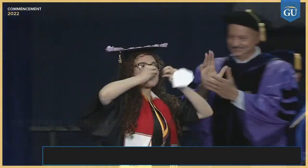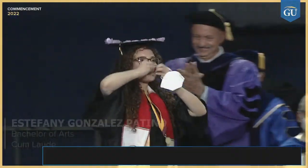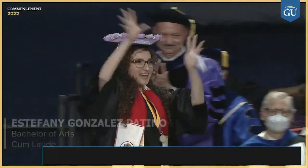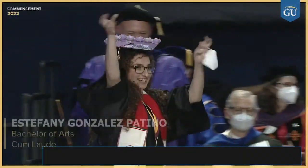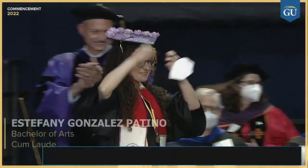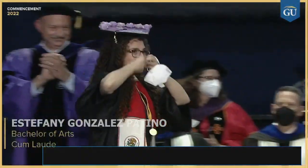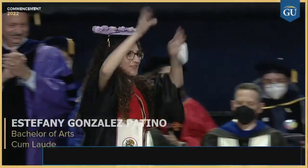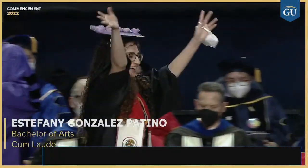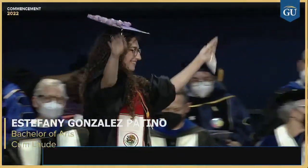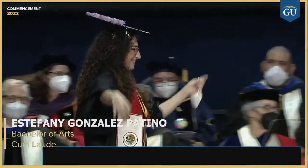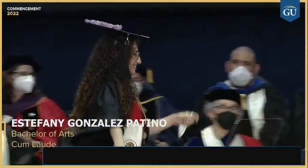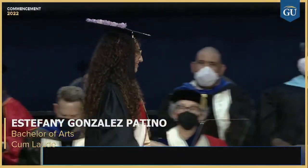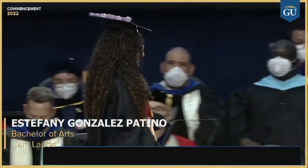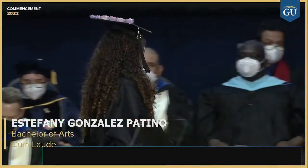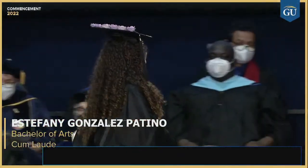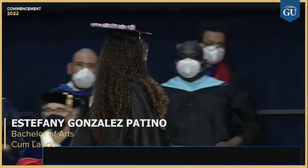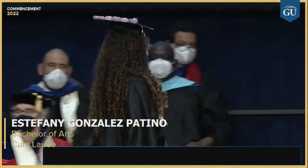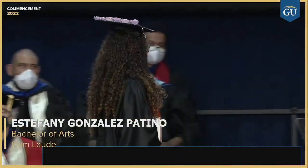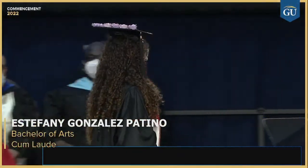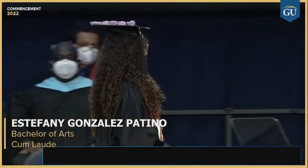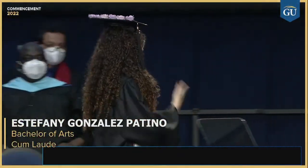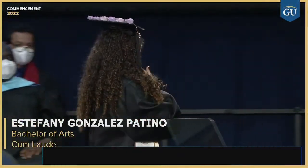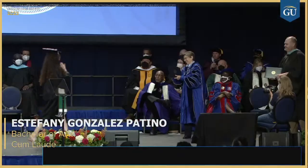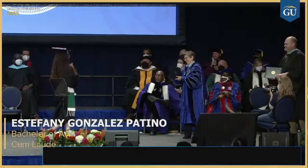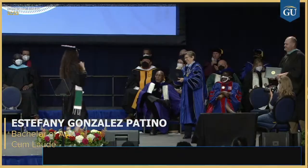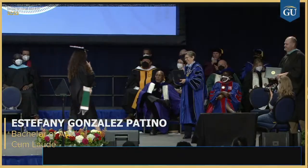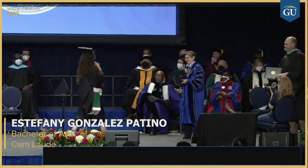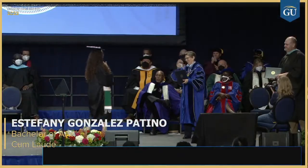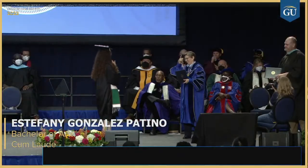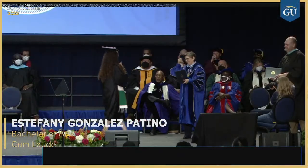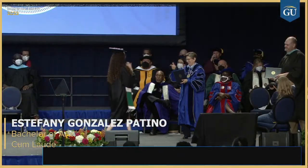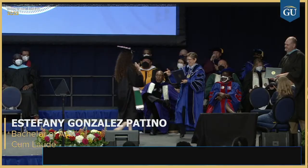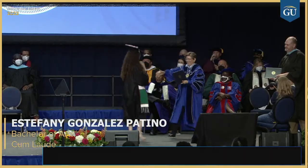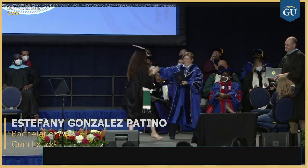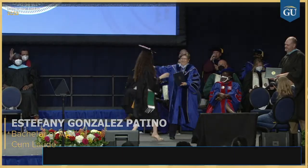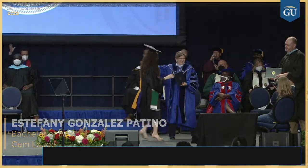Stephanie Gonzalez Patino, Bachelor of Arts, cum laude.